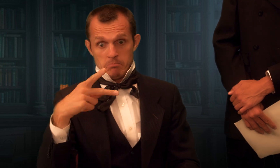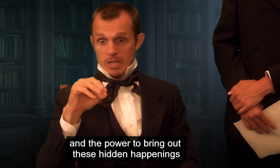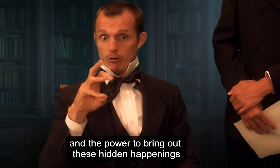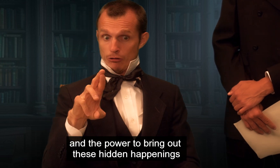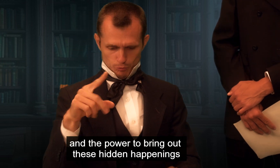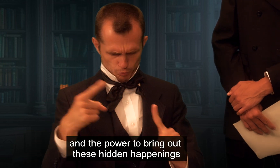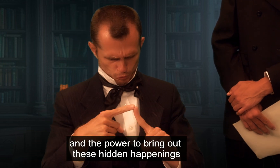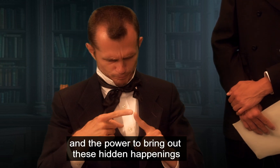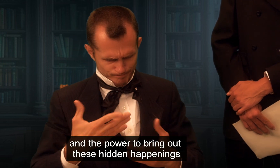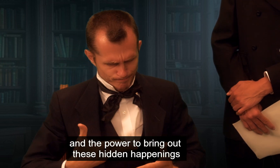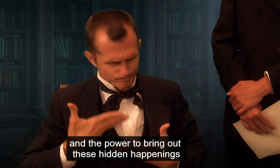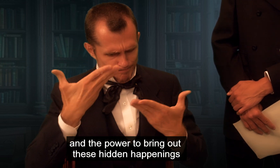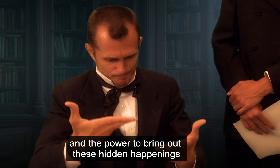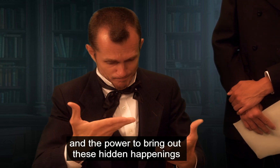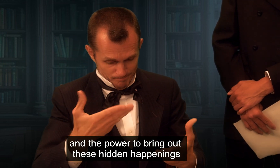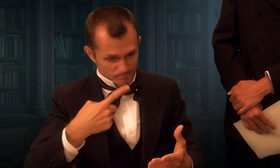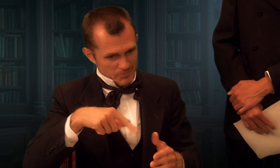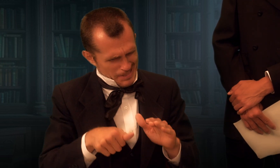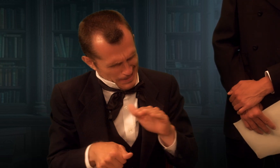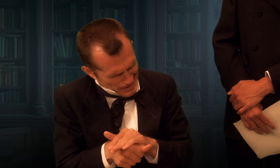and the power to bring out these hidden happenings